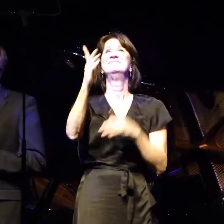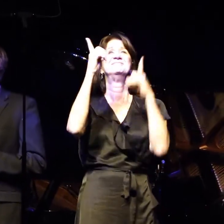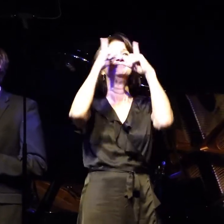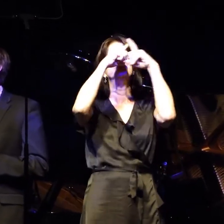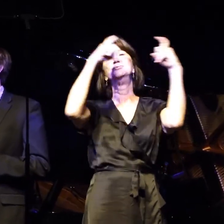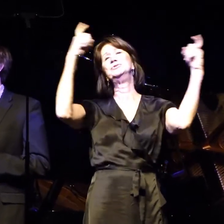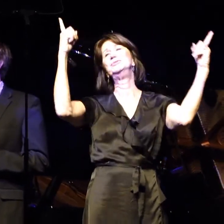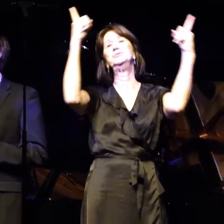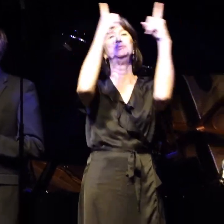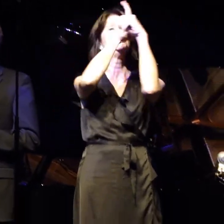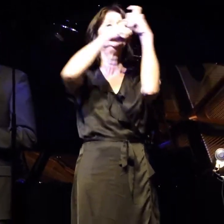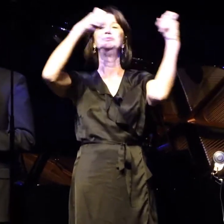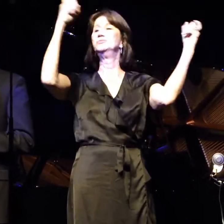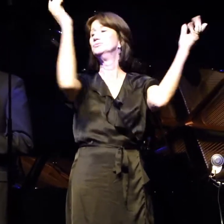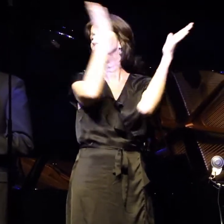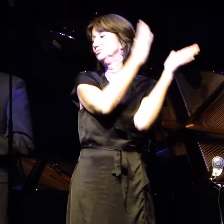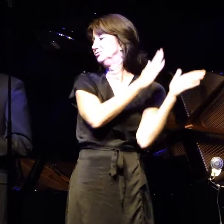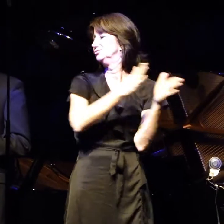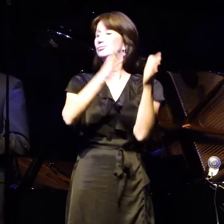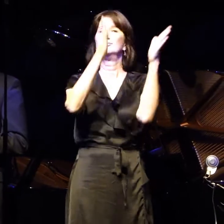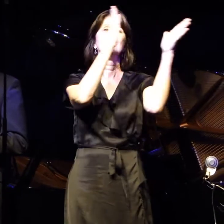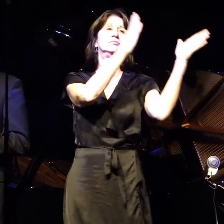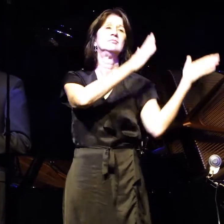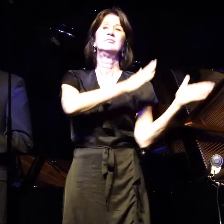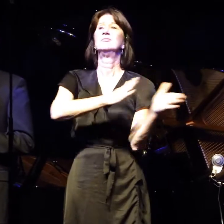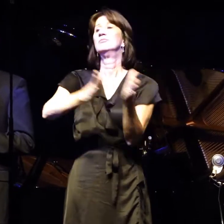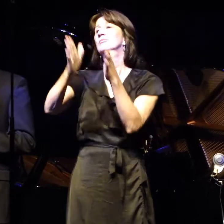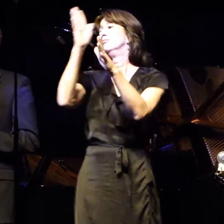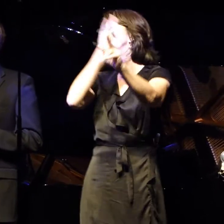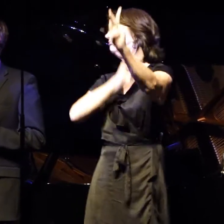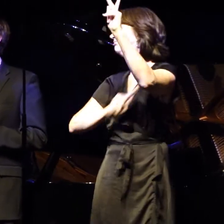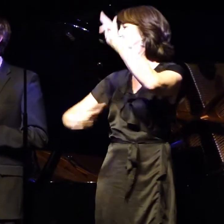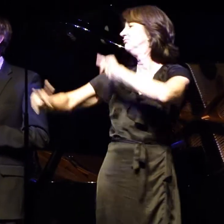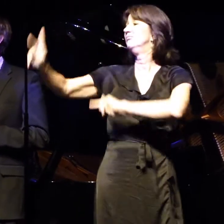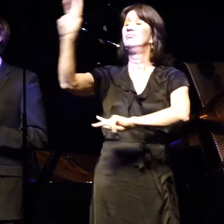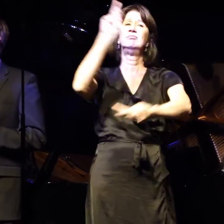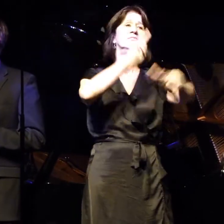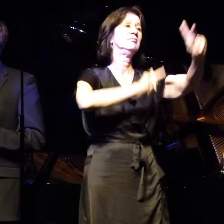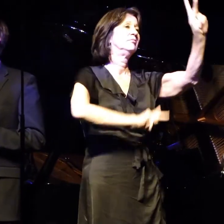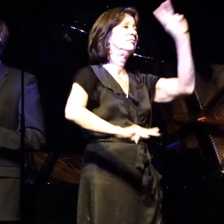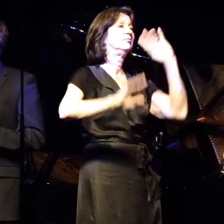Dreams and schemes and circus crowds.